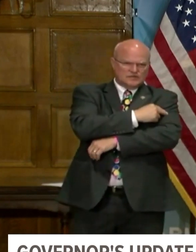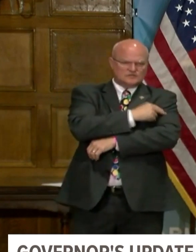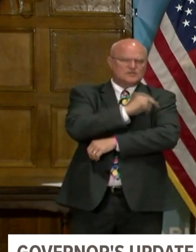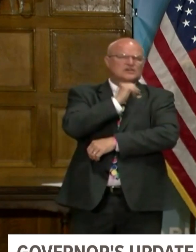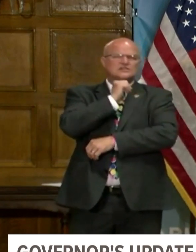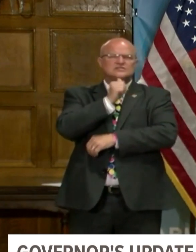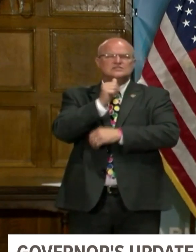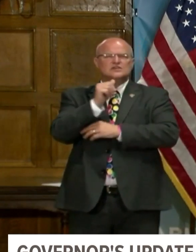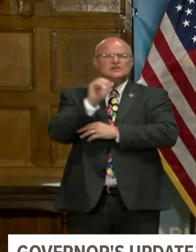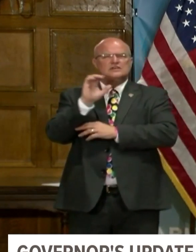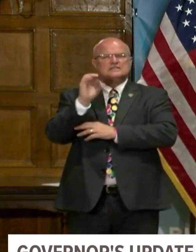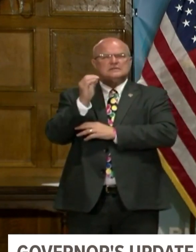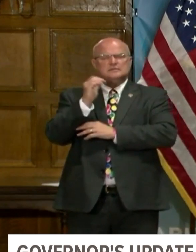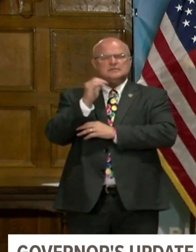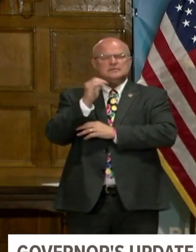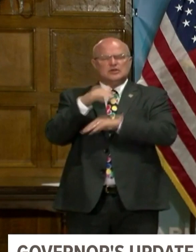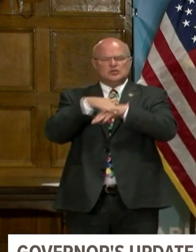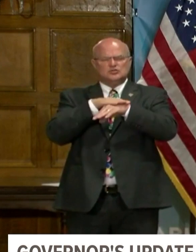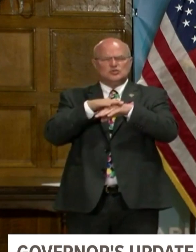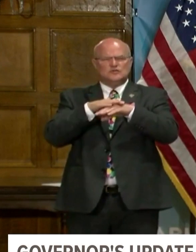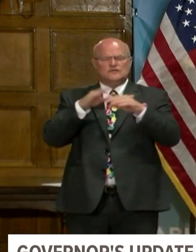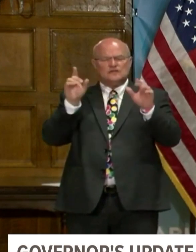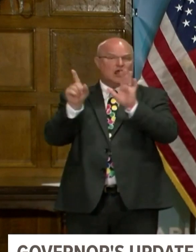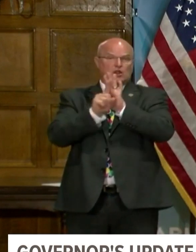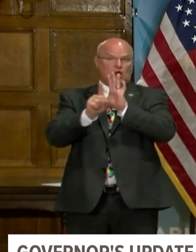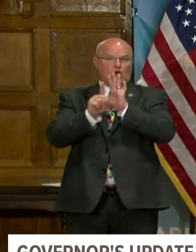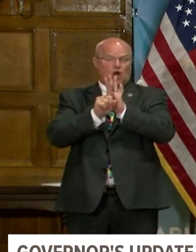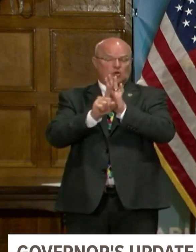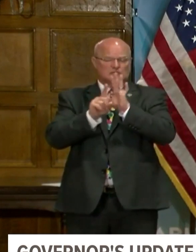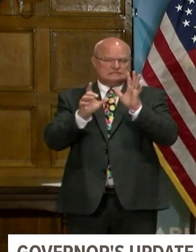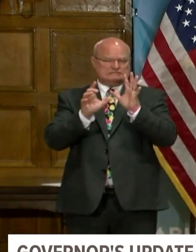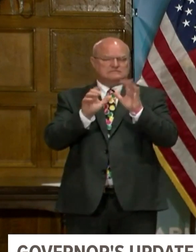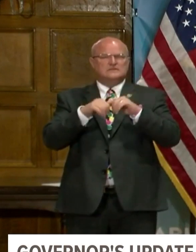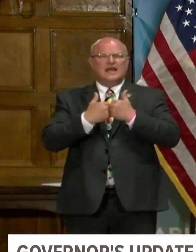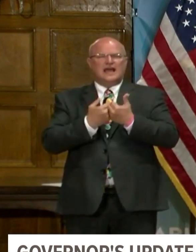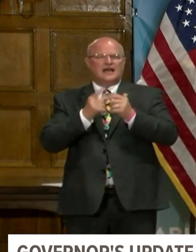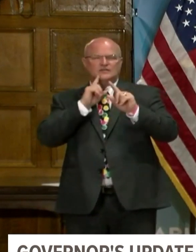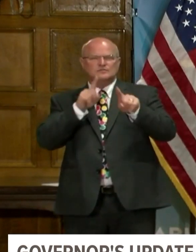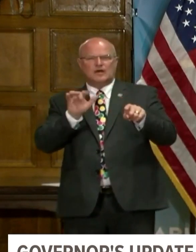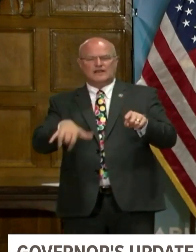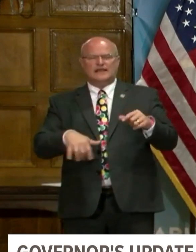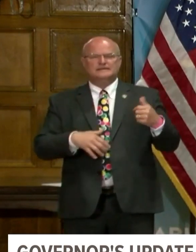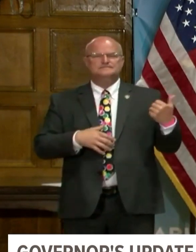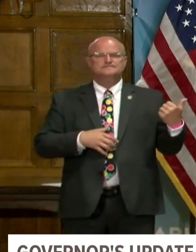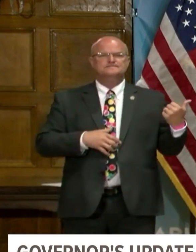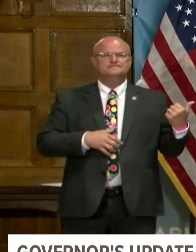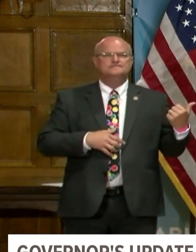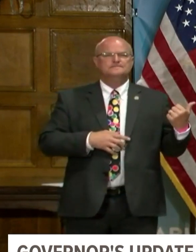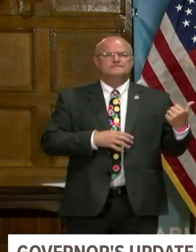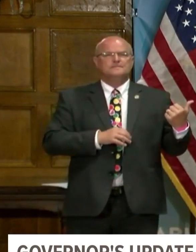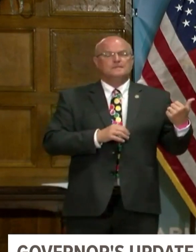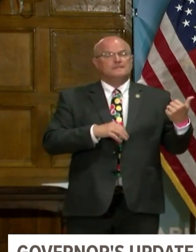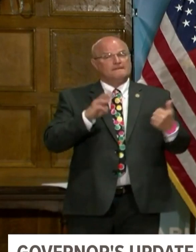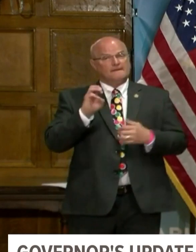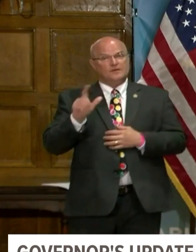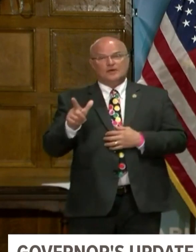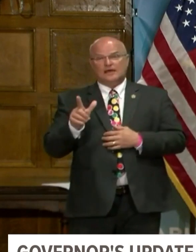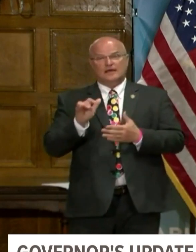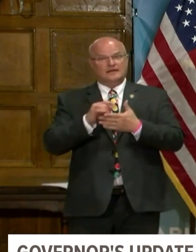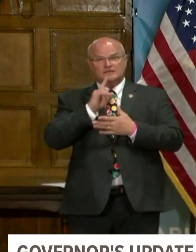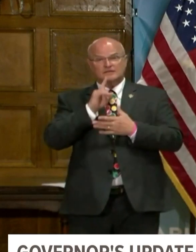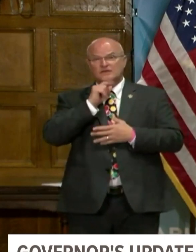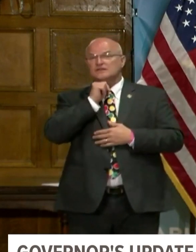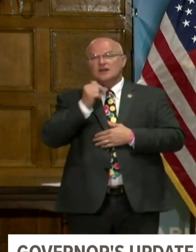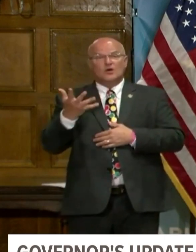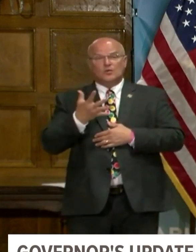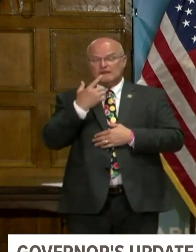don't seem to be, at least on the surface, very alarming? I guess kind of how do you respond to some of that? Well, that's certainly